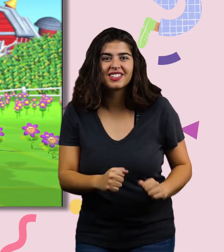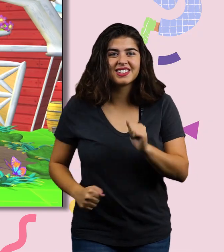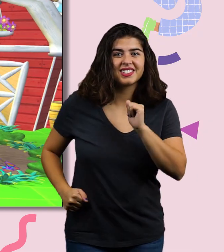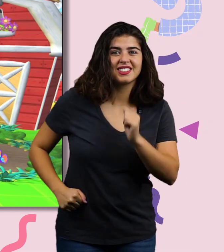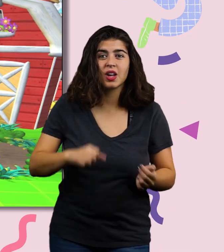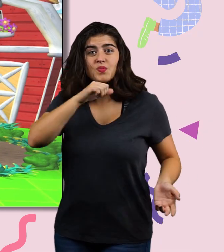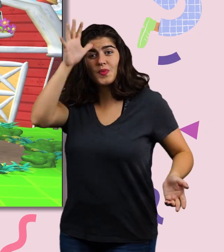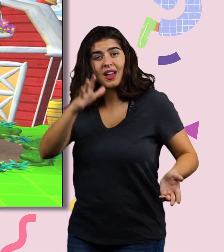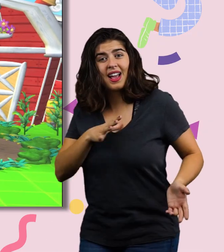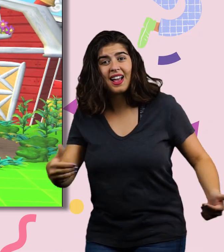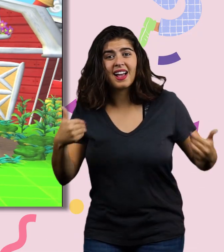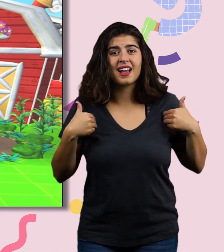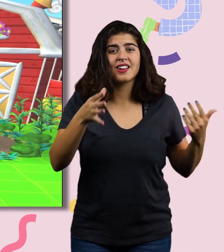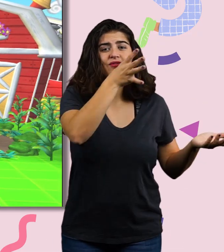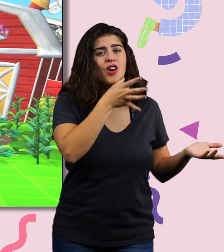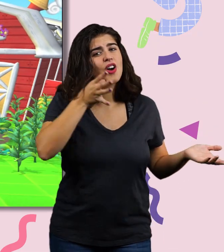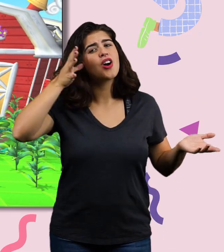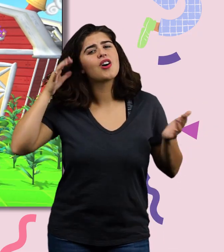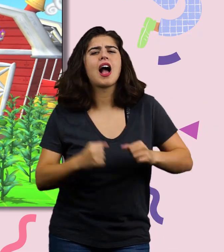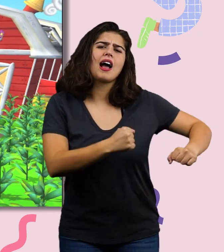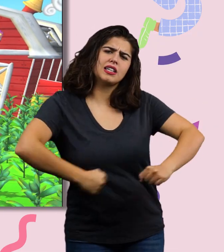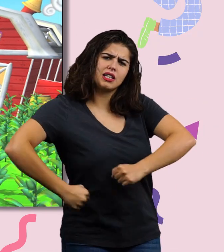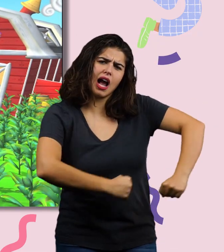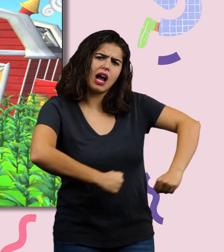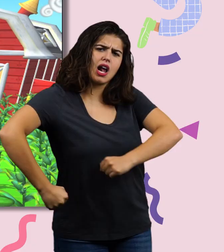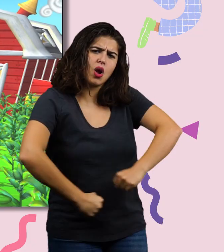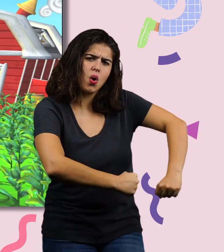E-I-E-I-O-E-O. Old MacDonald had a farm,